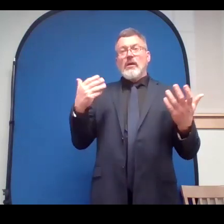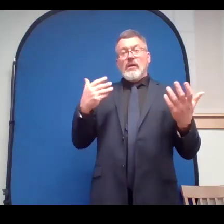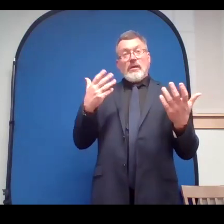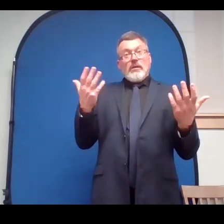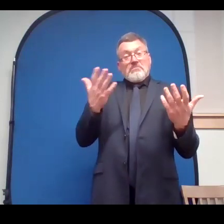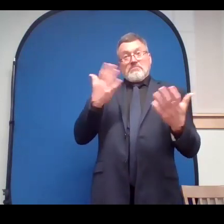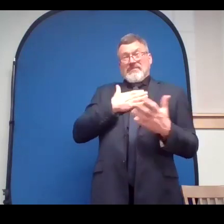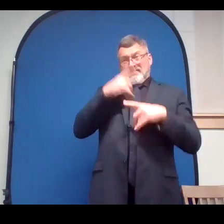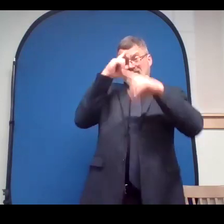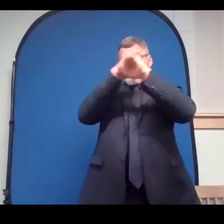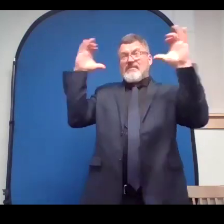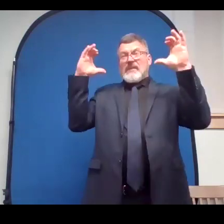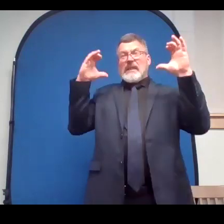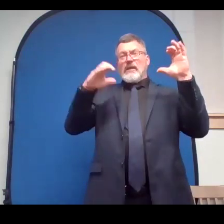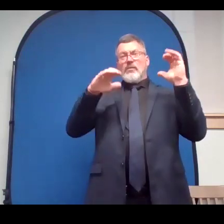police,